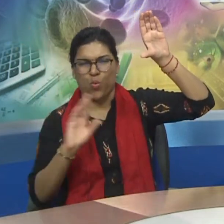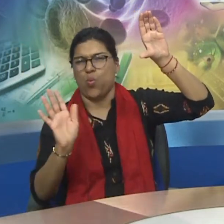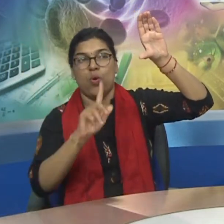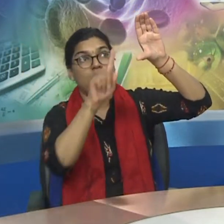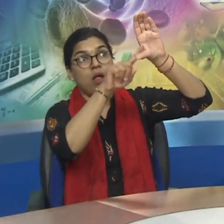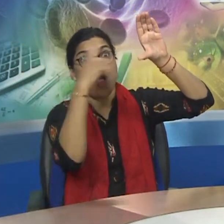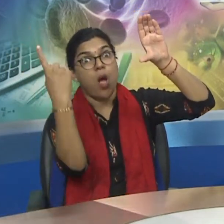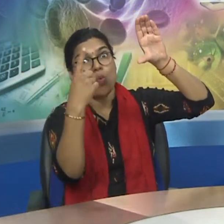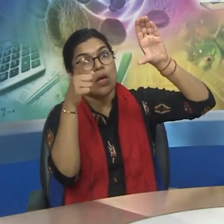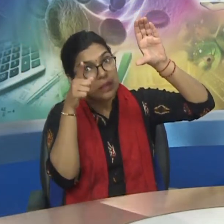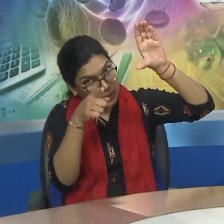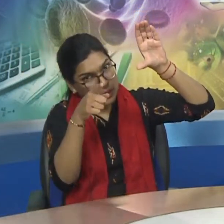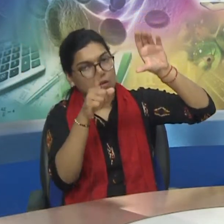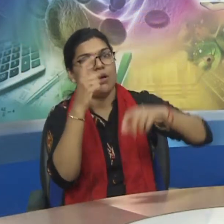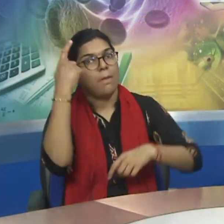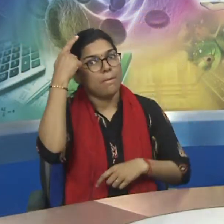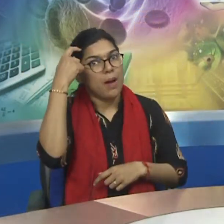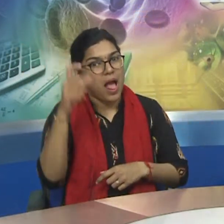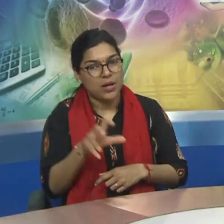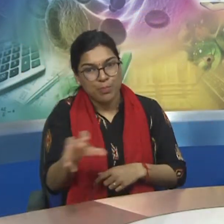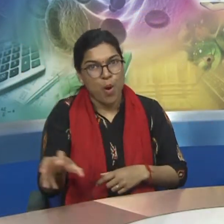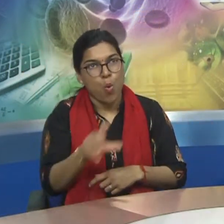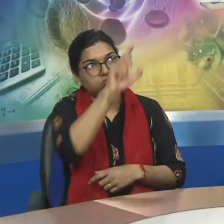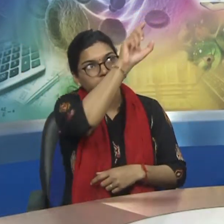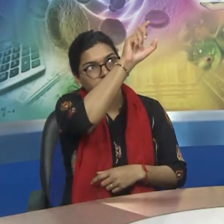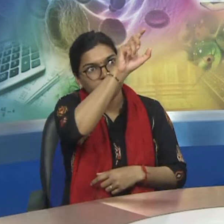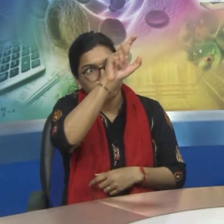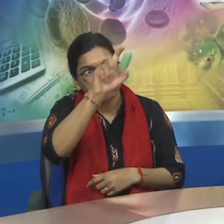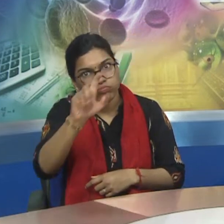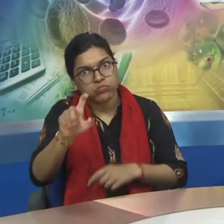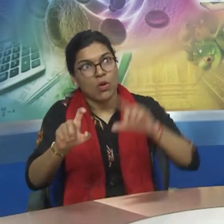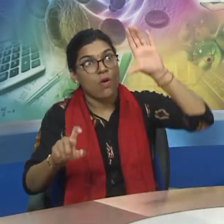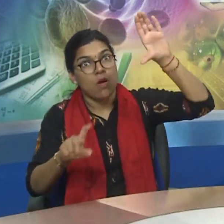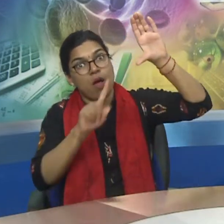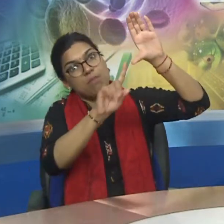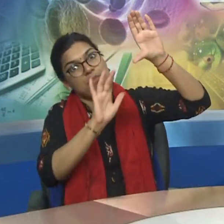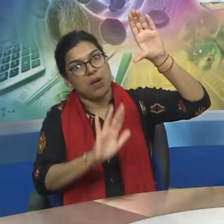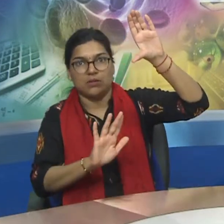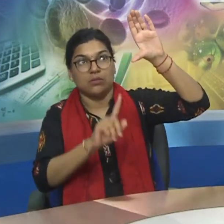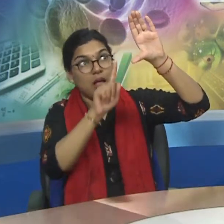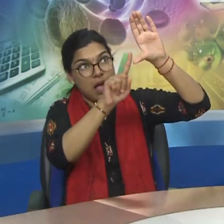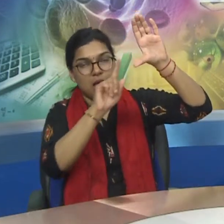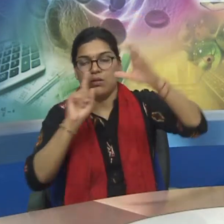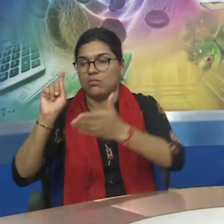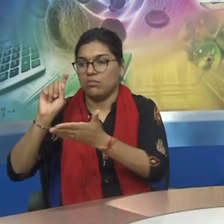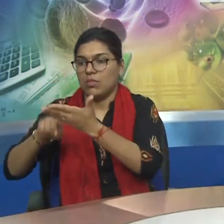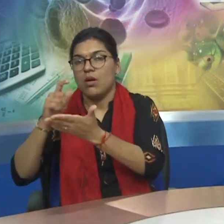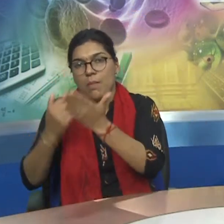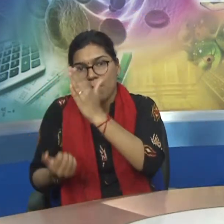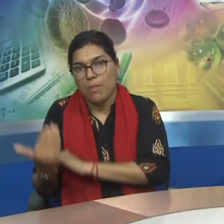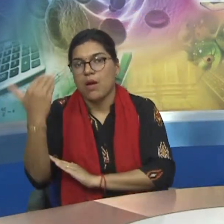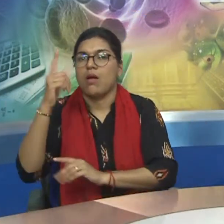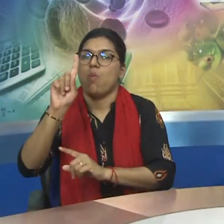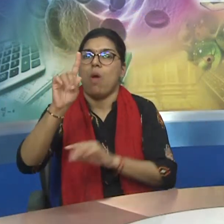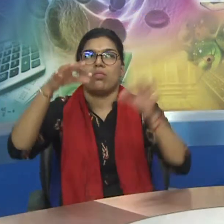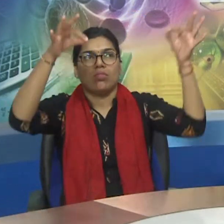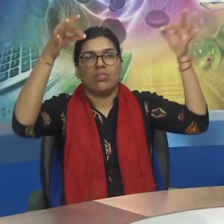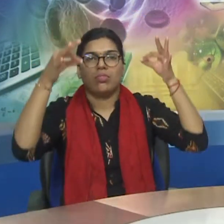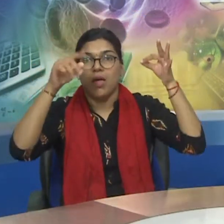and you want that printout, just complete printout in one page, so for that you need to select this.